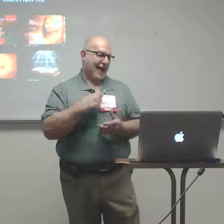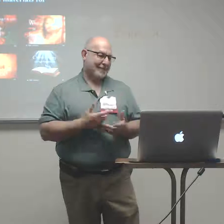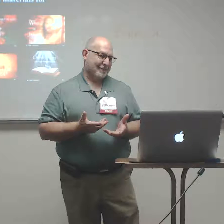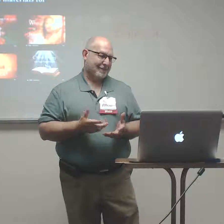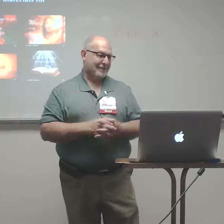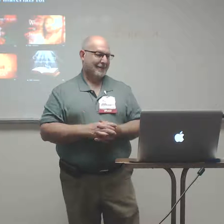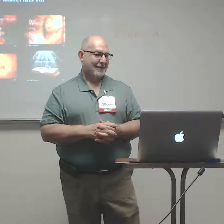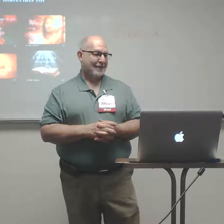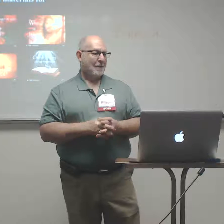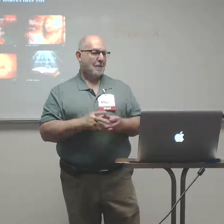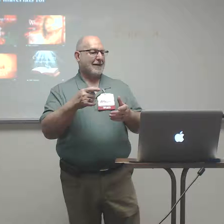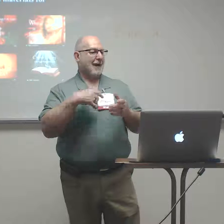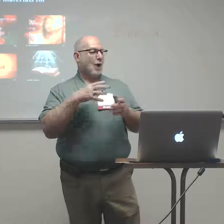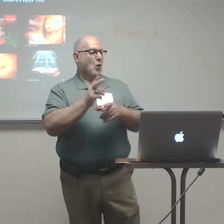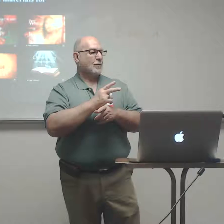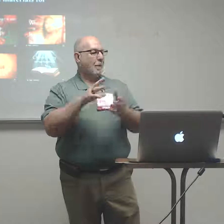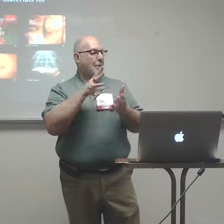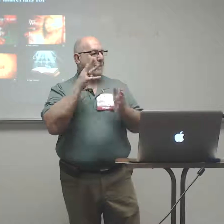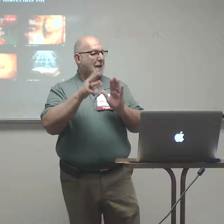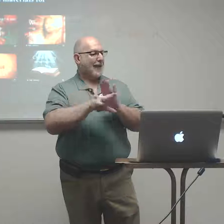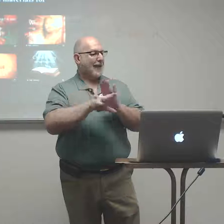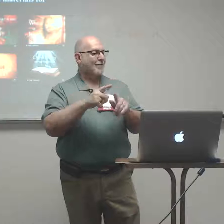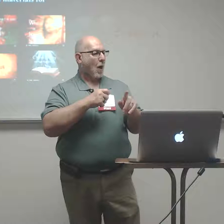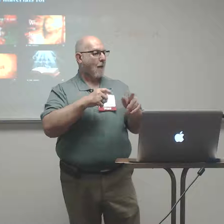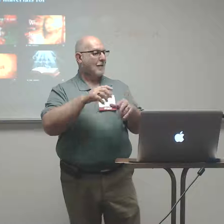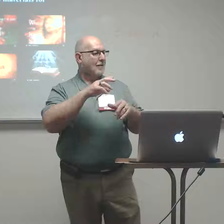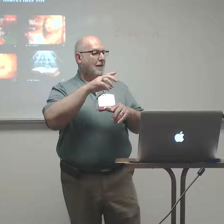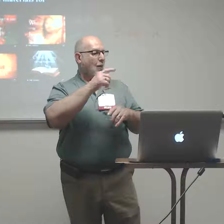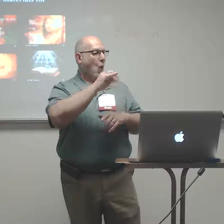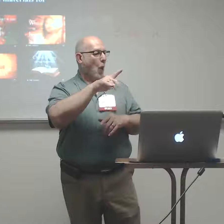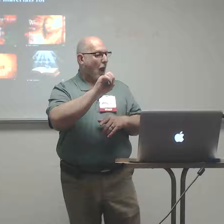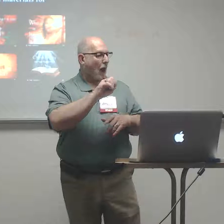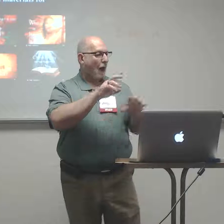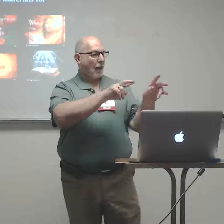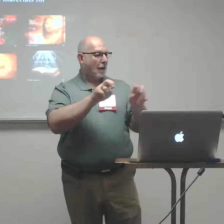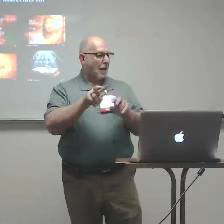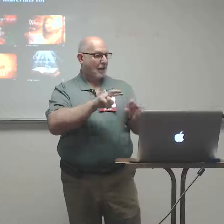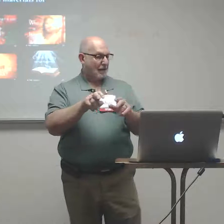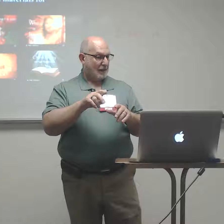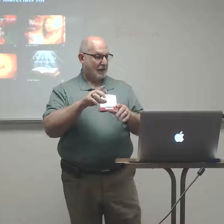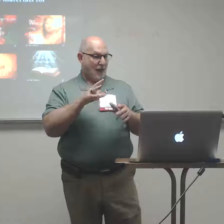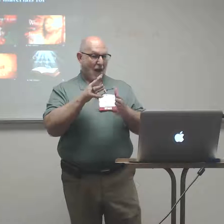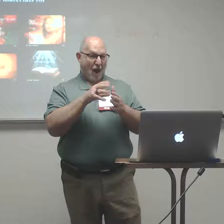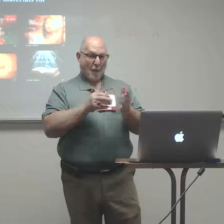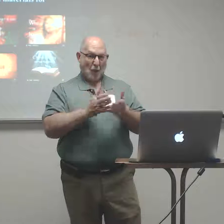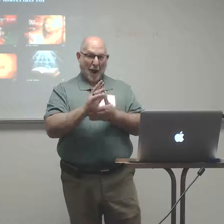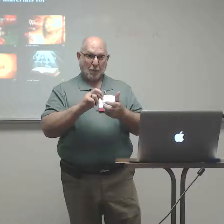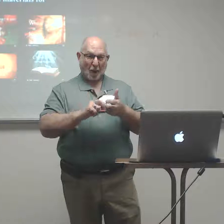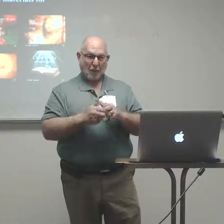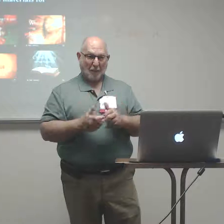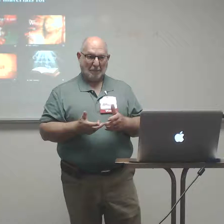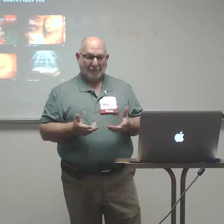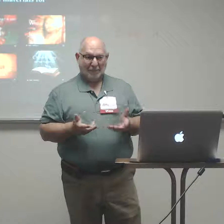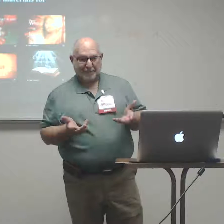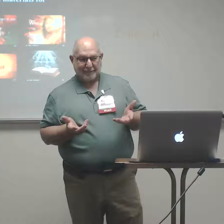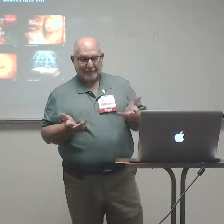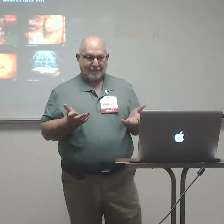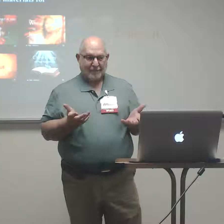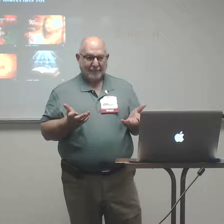them where anyone can have Because them? I use the pictures. Not yet. I use the pictures from Google and things like that. I don't want to